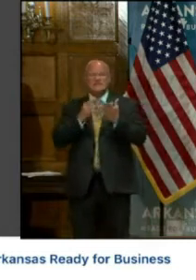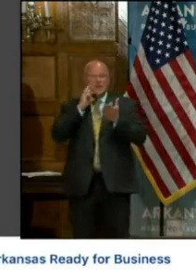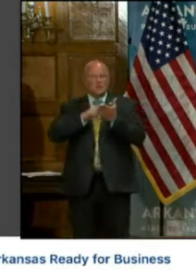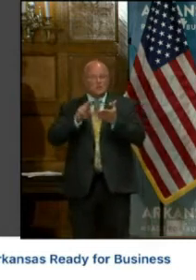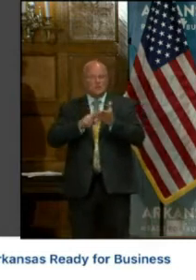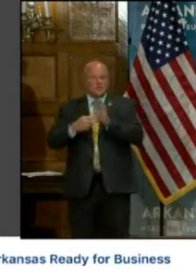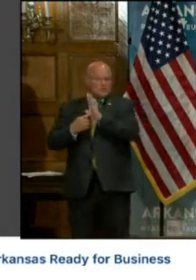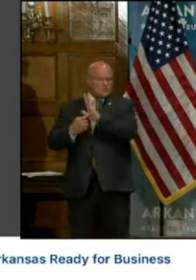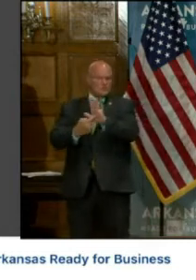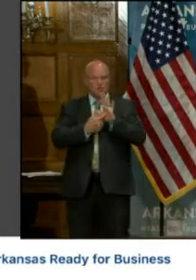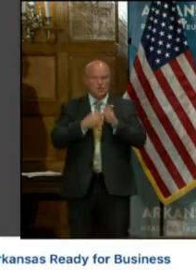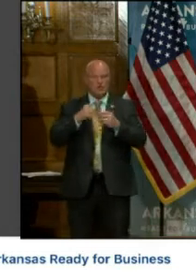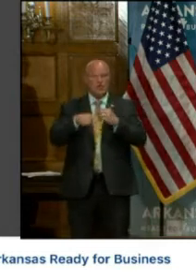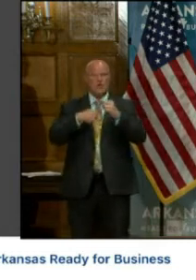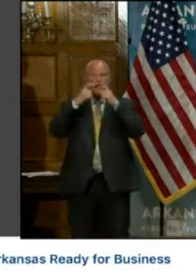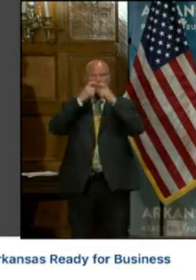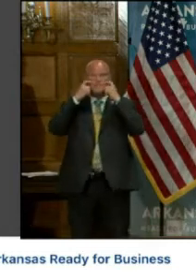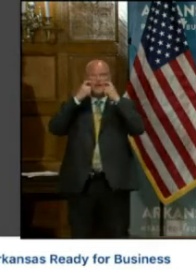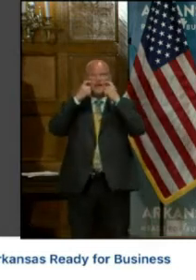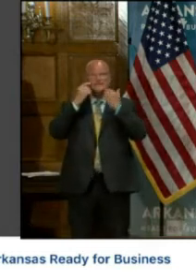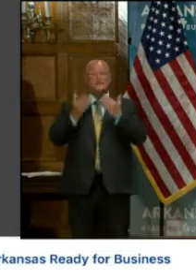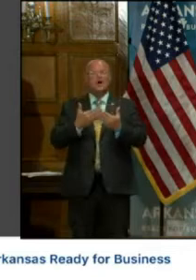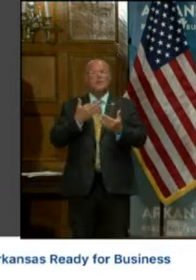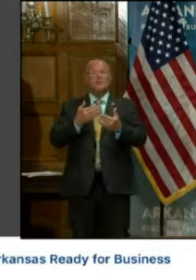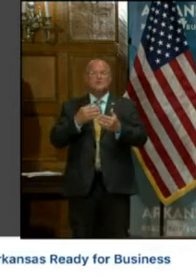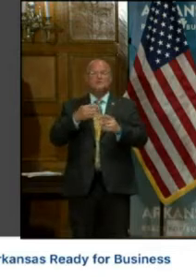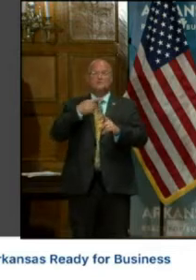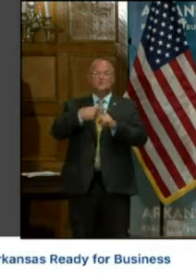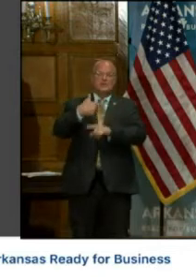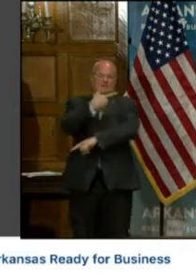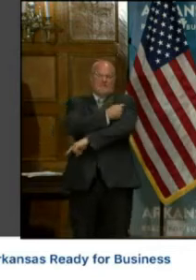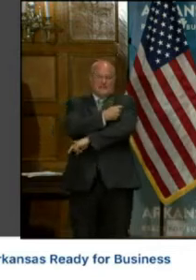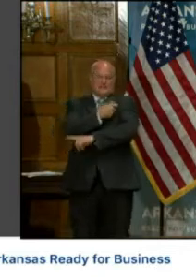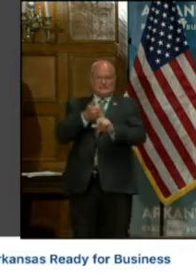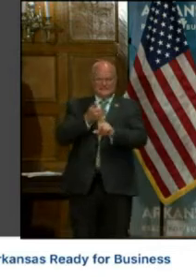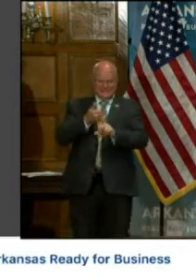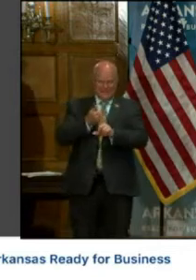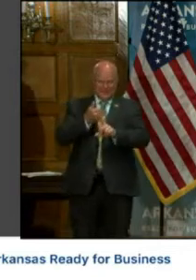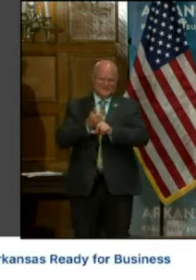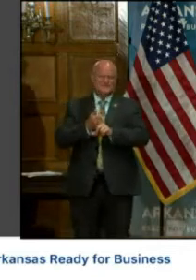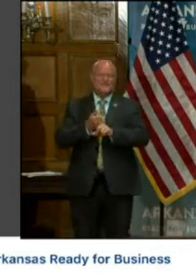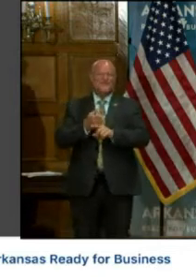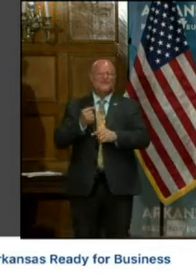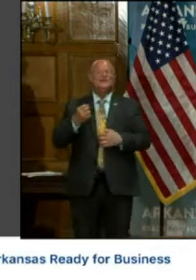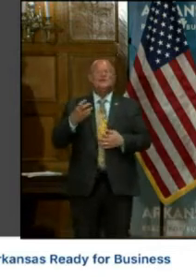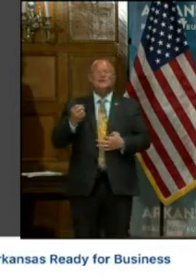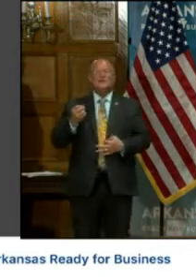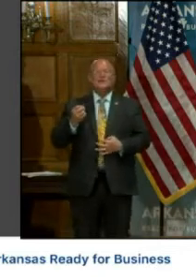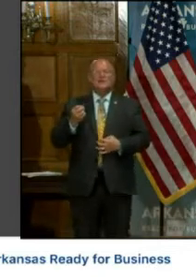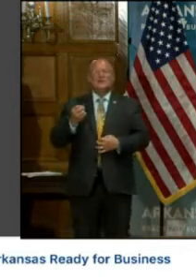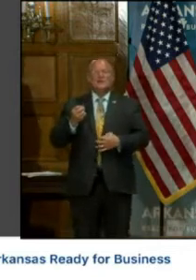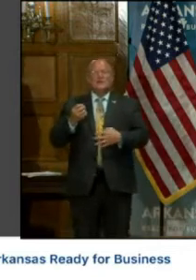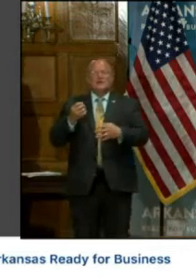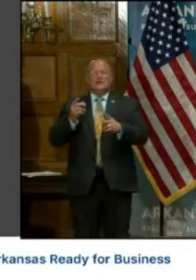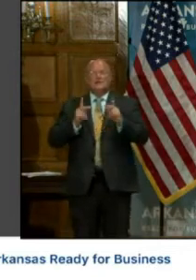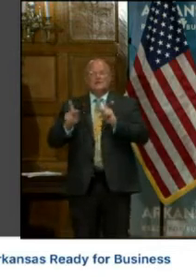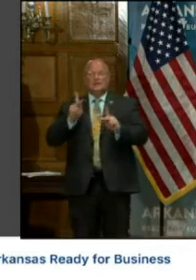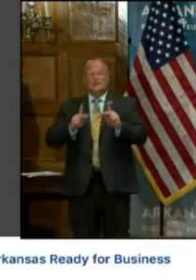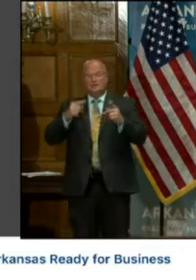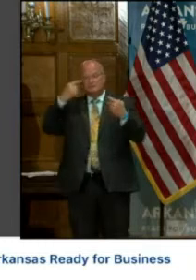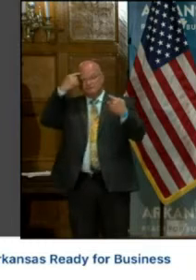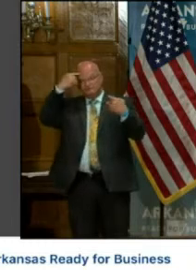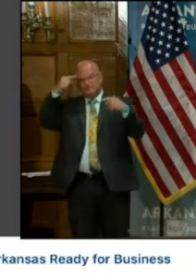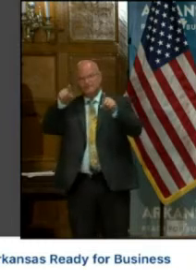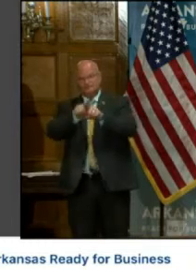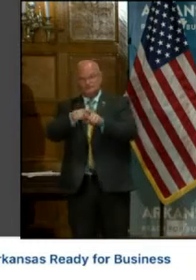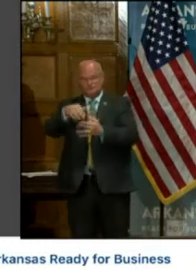research out there actually around a mask being almost as effective as a vaccine itself. And so getting people to comply